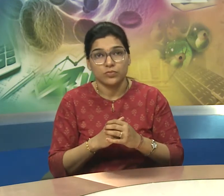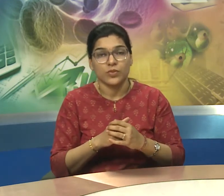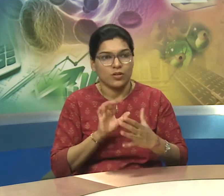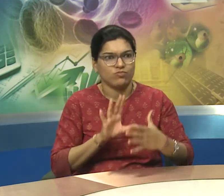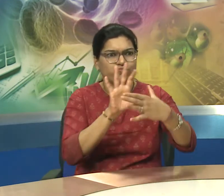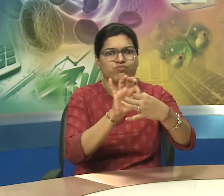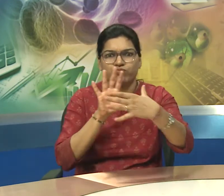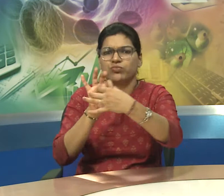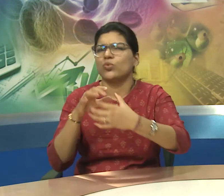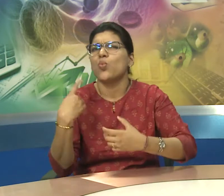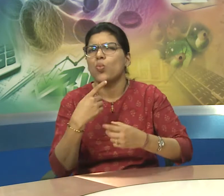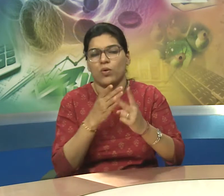Types of channels.